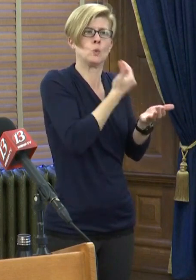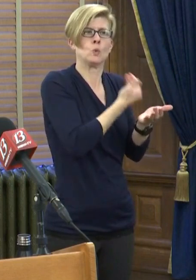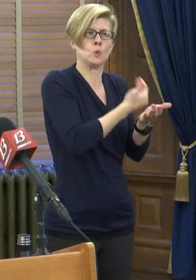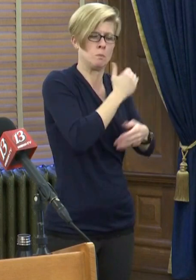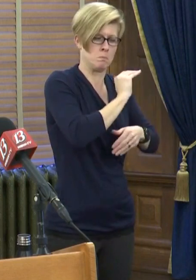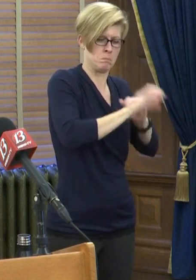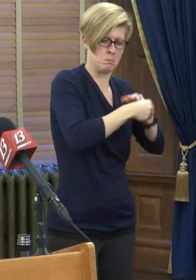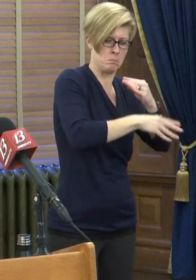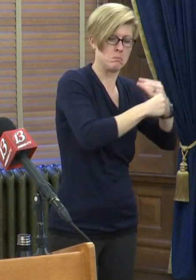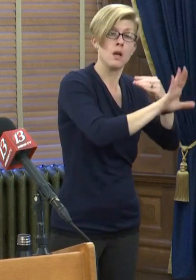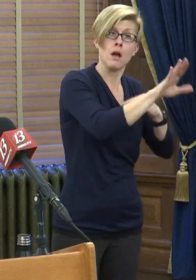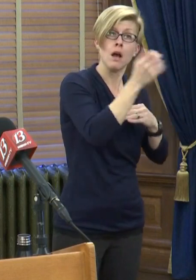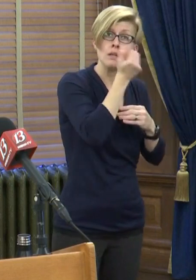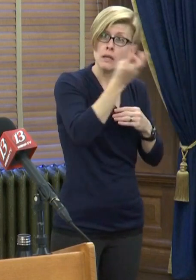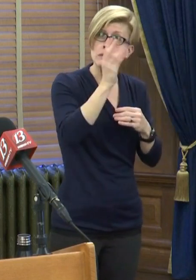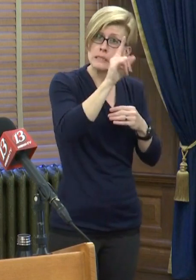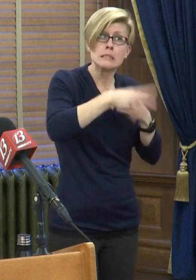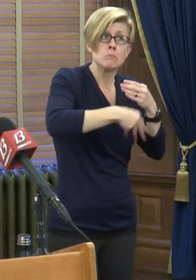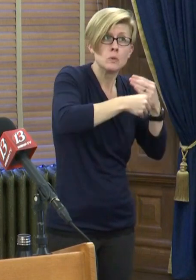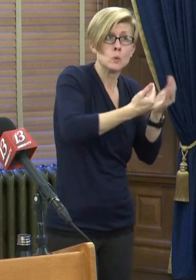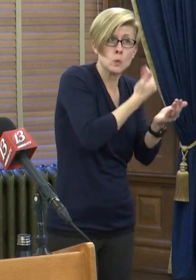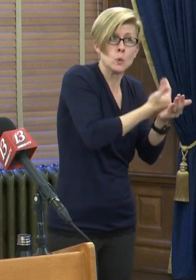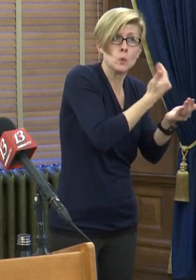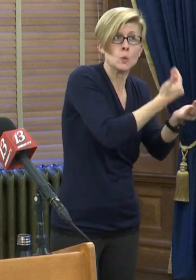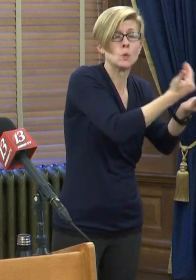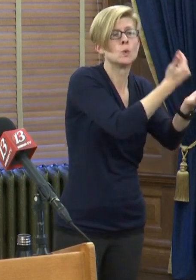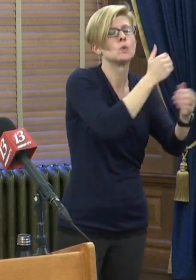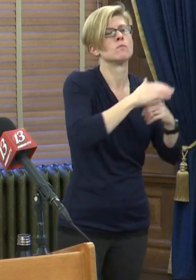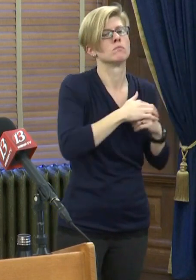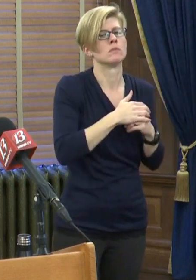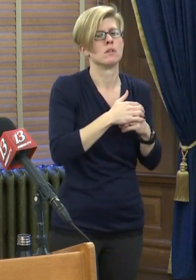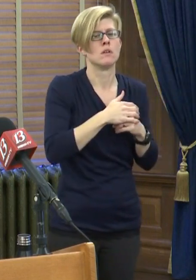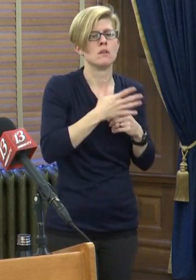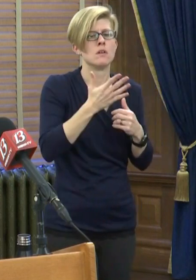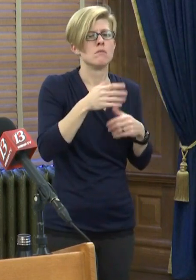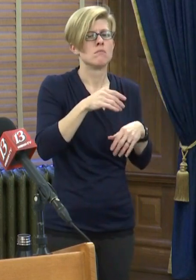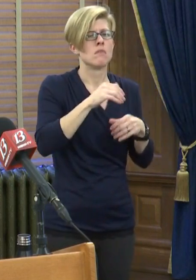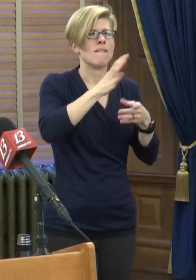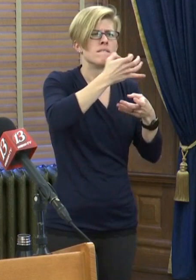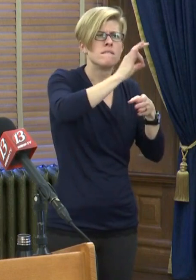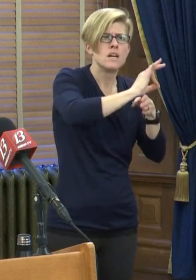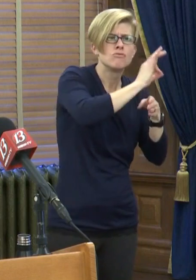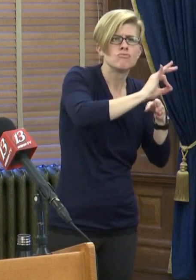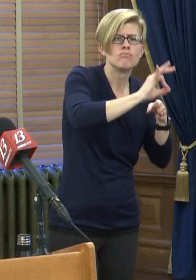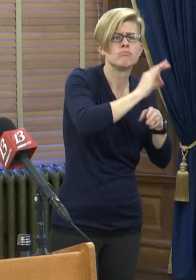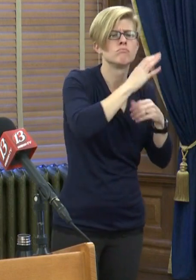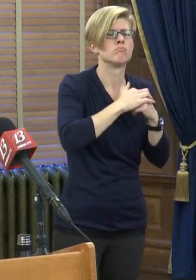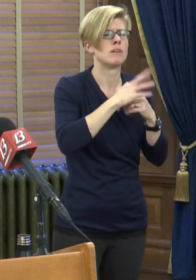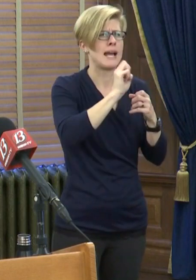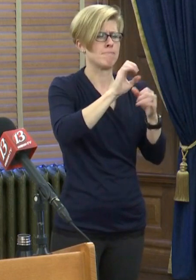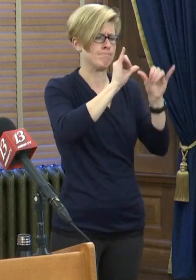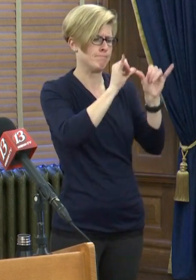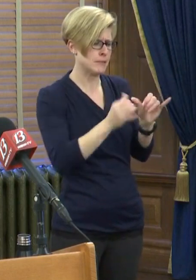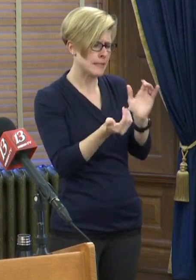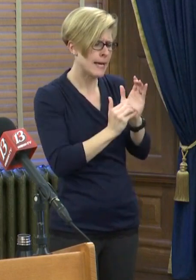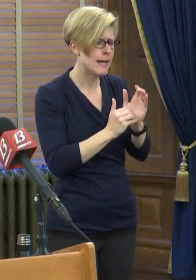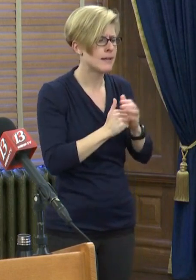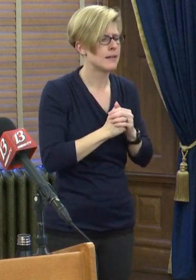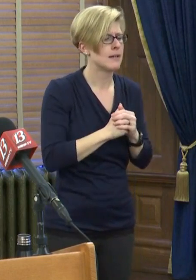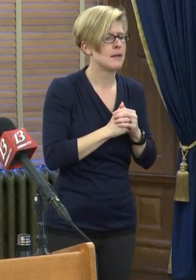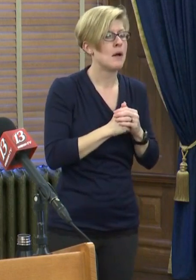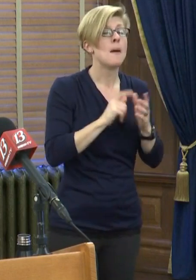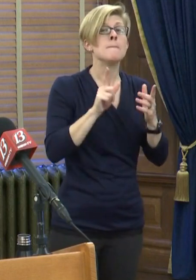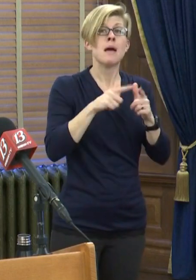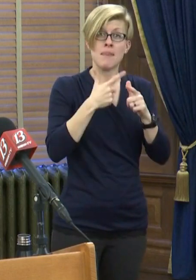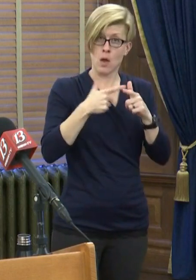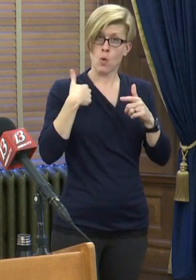of the system were modernized, following phased detailed designs of functionality requirements and re-engineering. But just as the